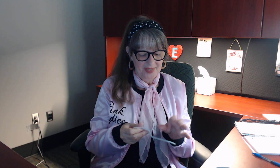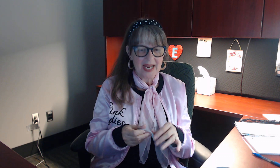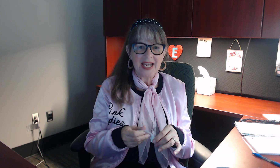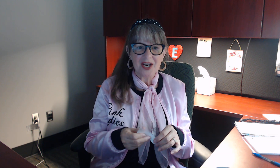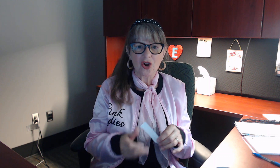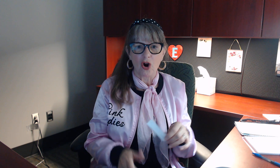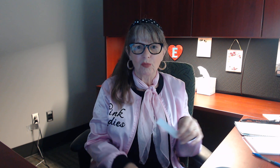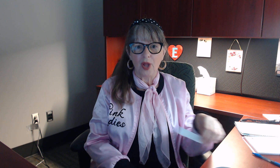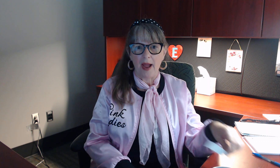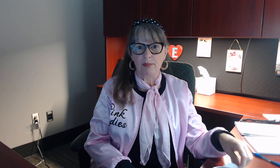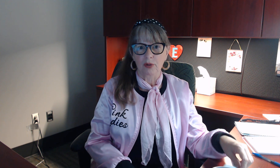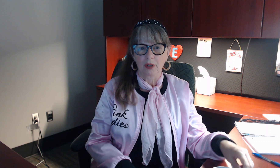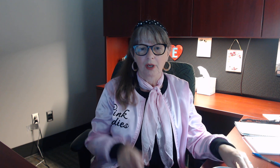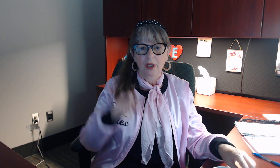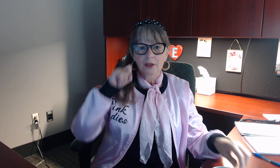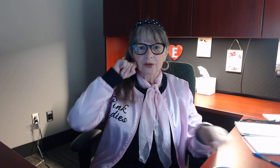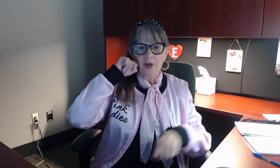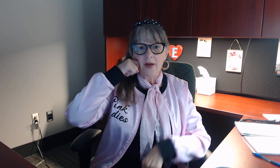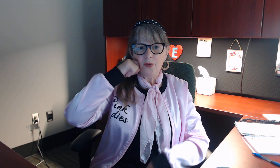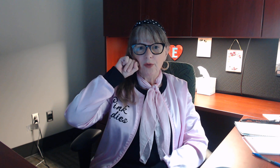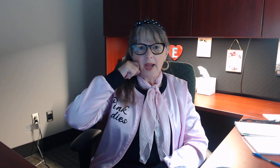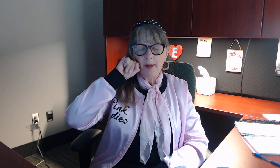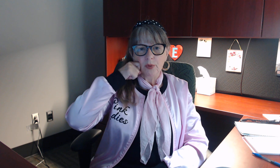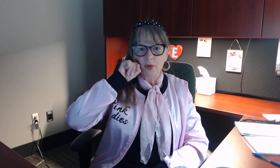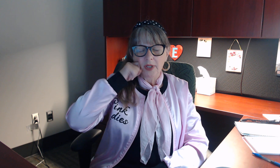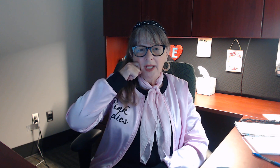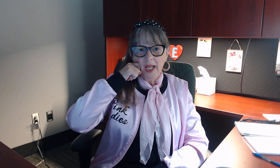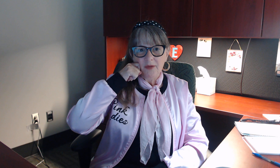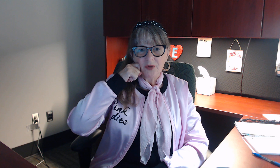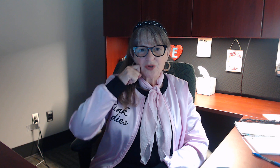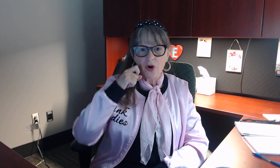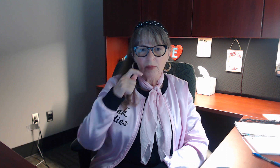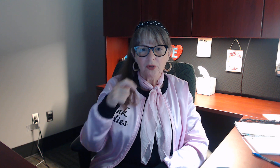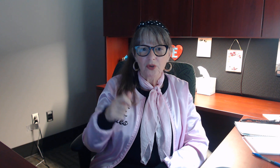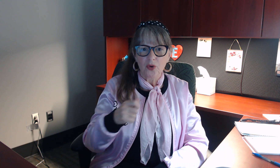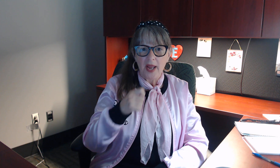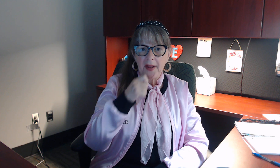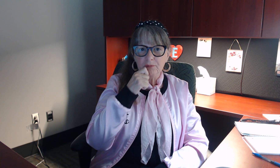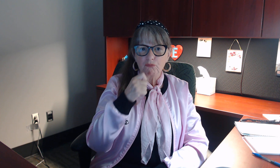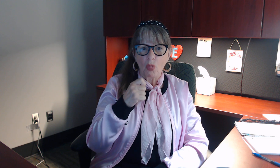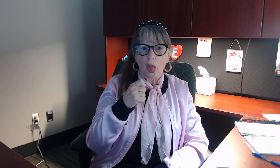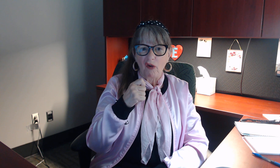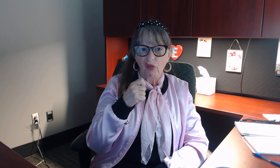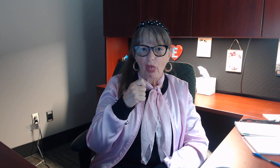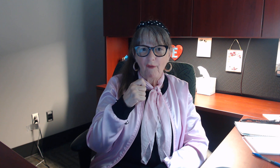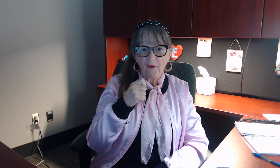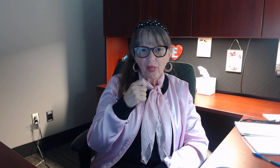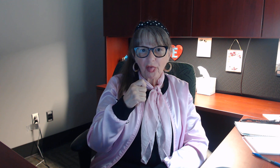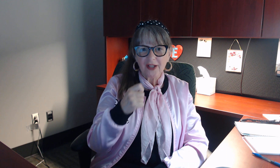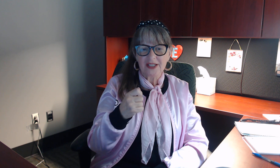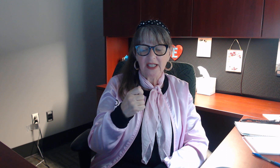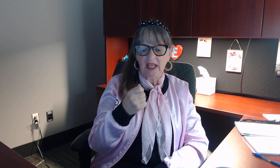Eating a caramel apple. So you have your apple, and if it's caramel and sticky,